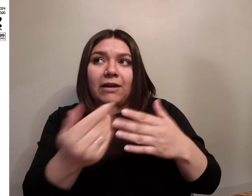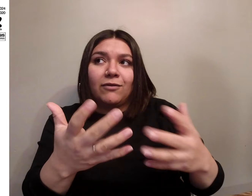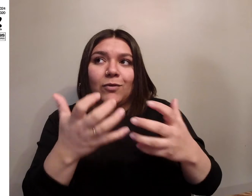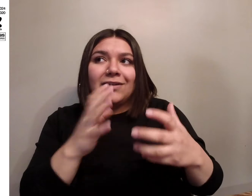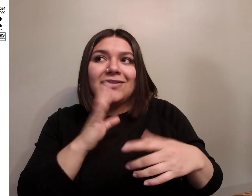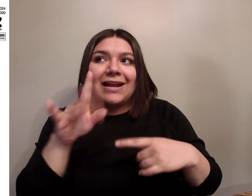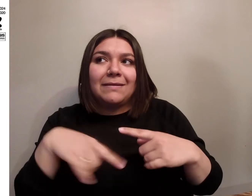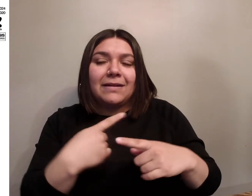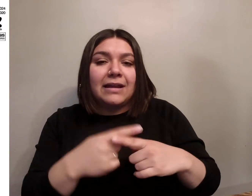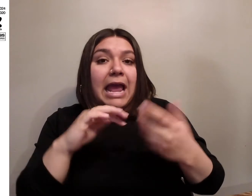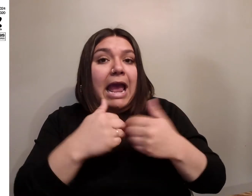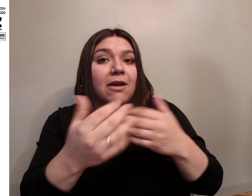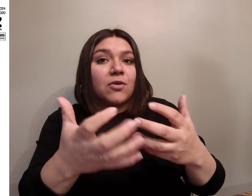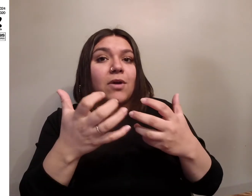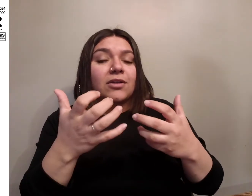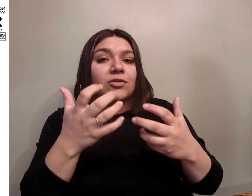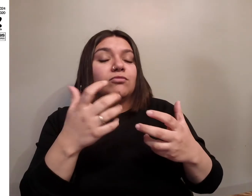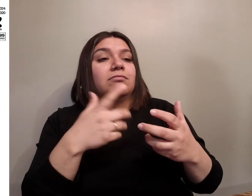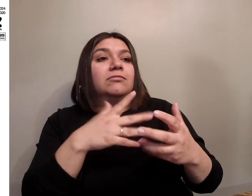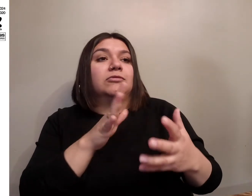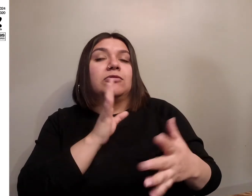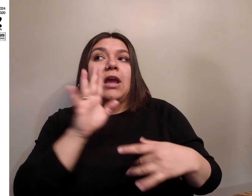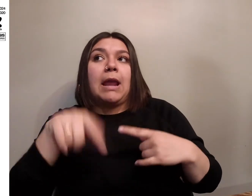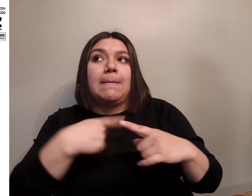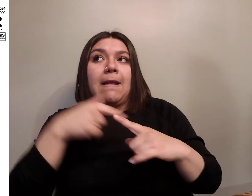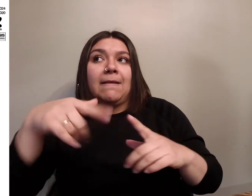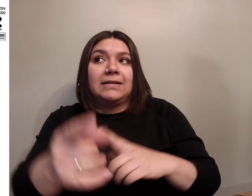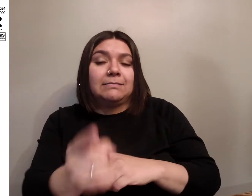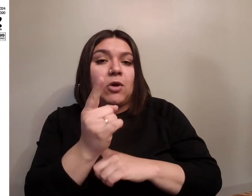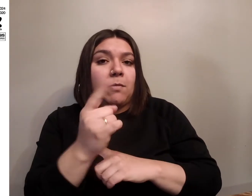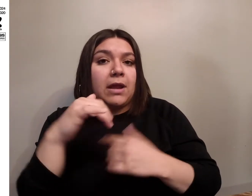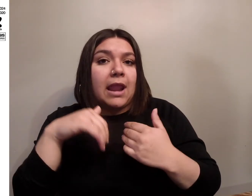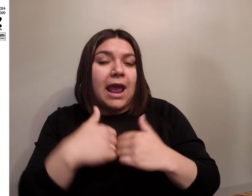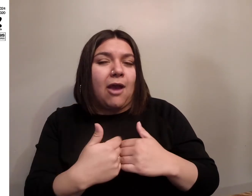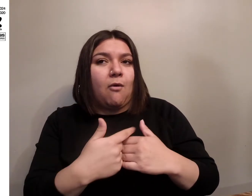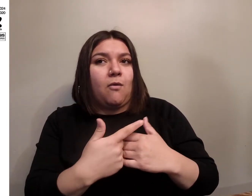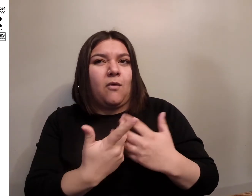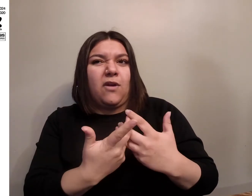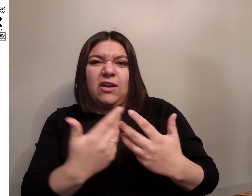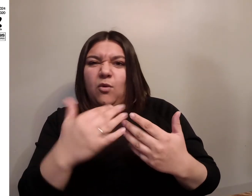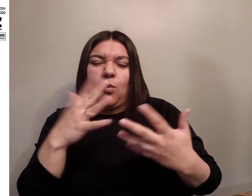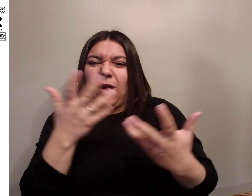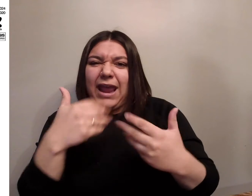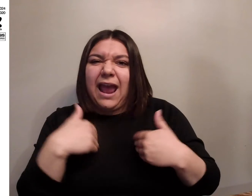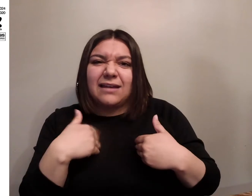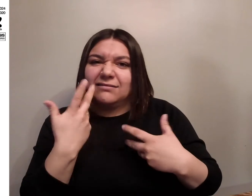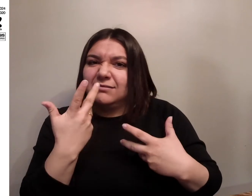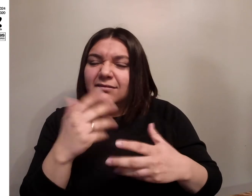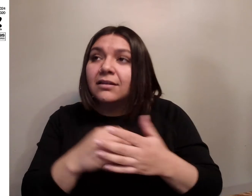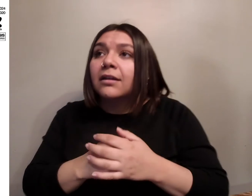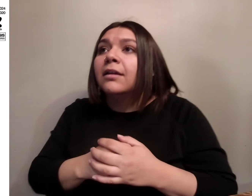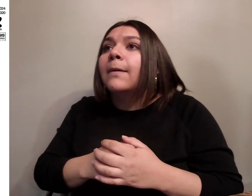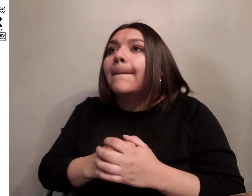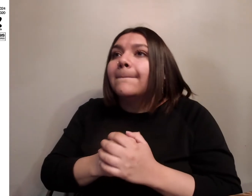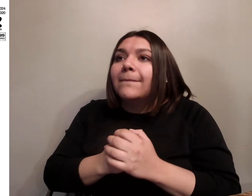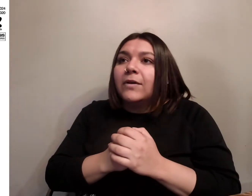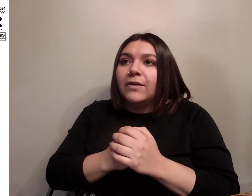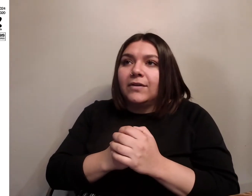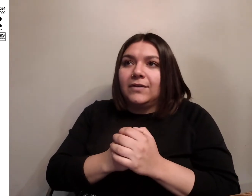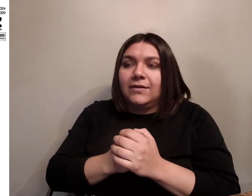imploding or exploding, or however you might want to express what this moment holds?